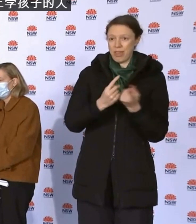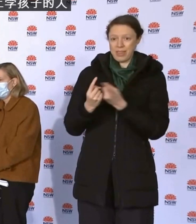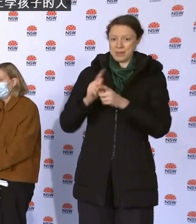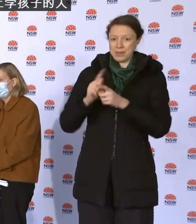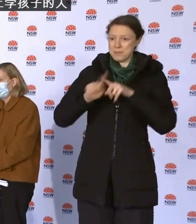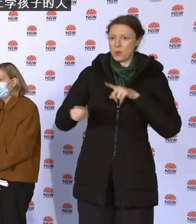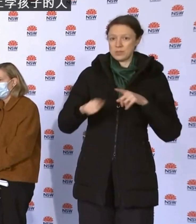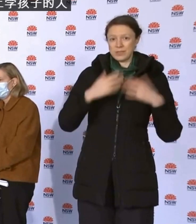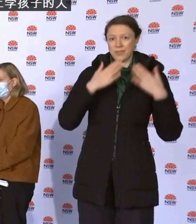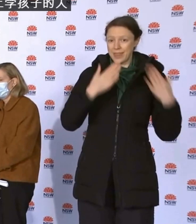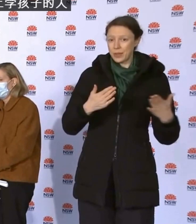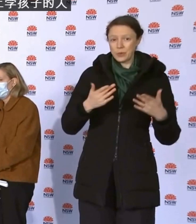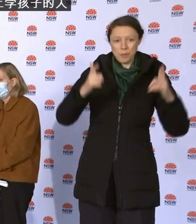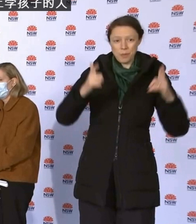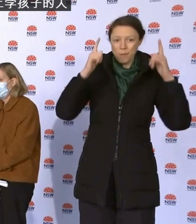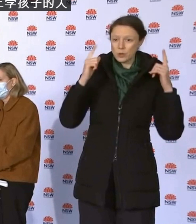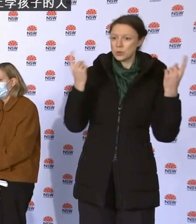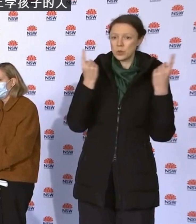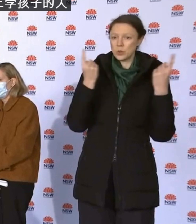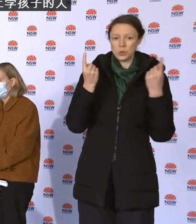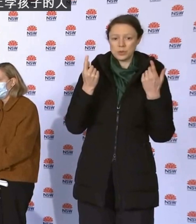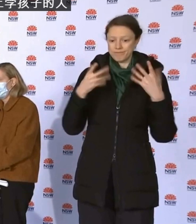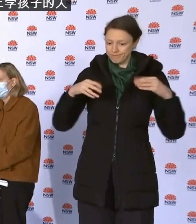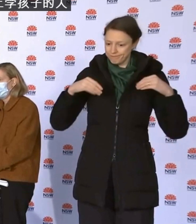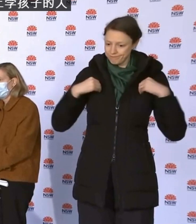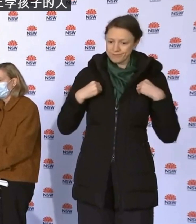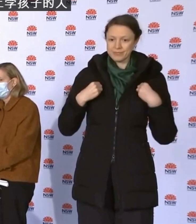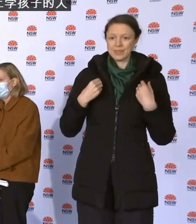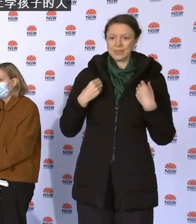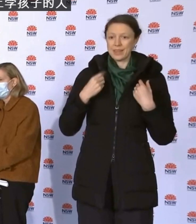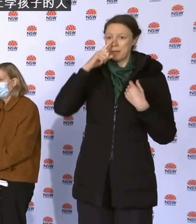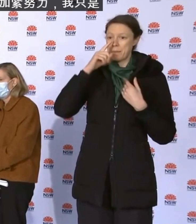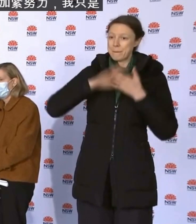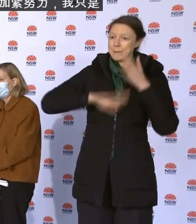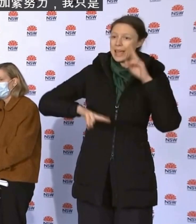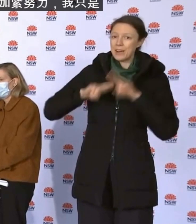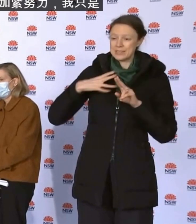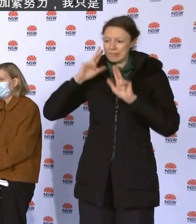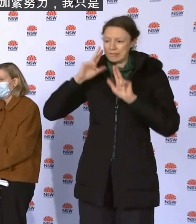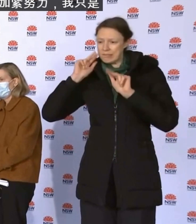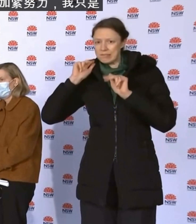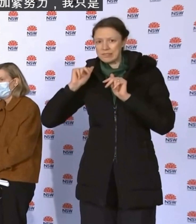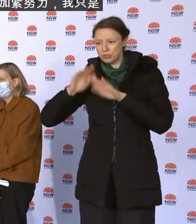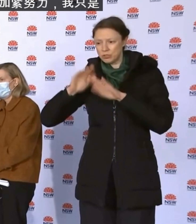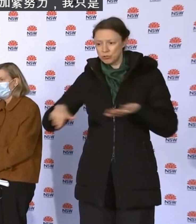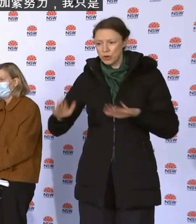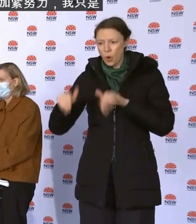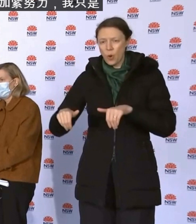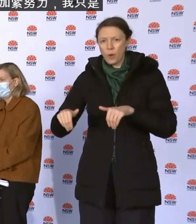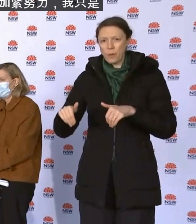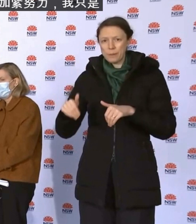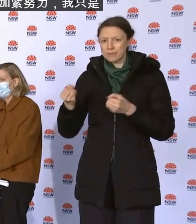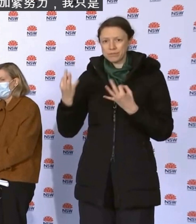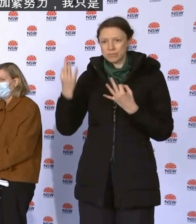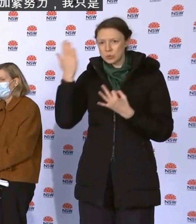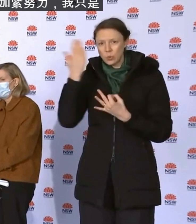employee or an employer, whether you're someone who's having to homeschool your children, no matter what circumstances people have,